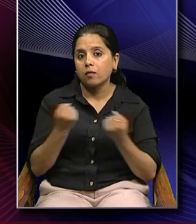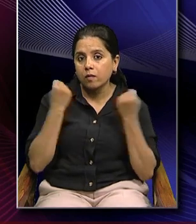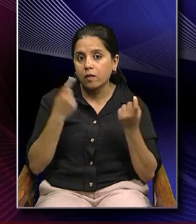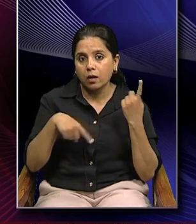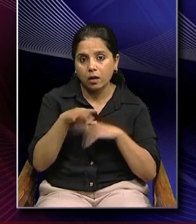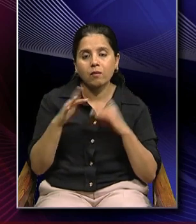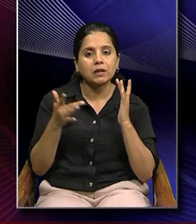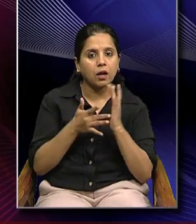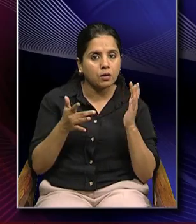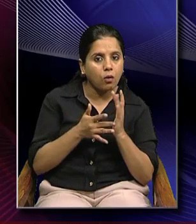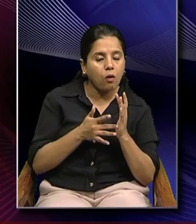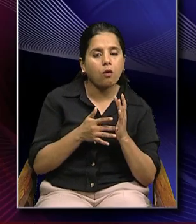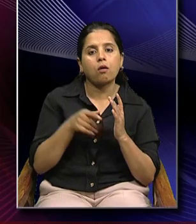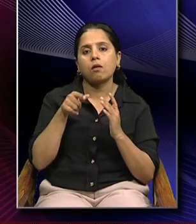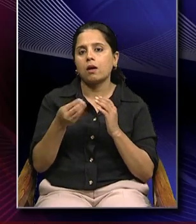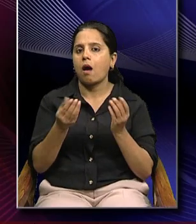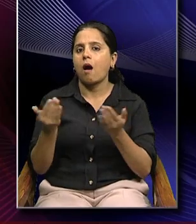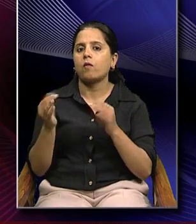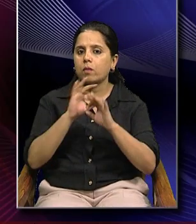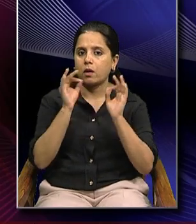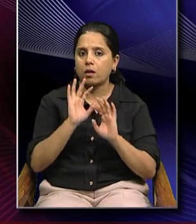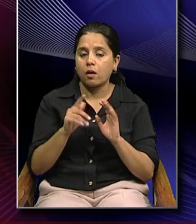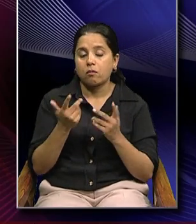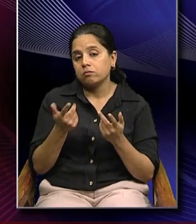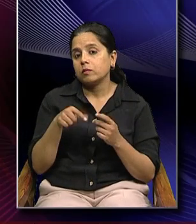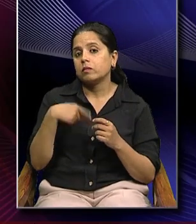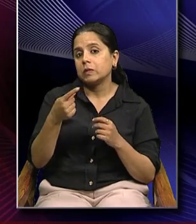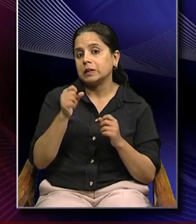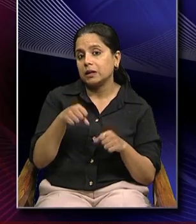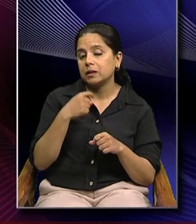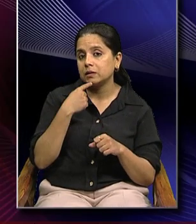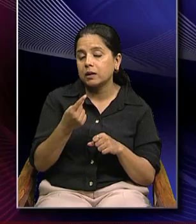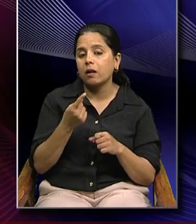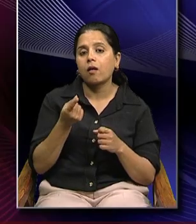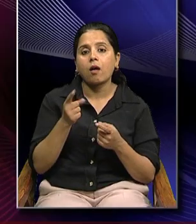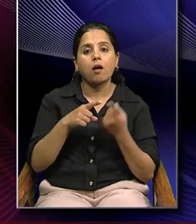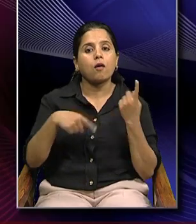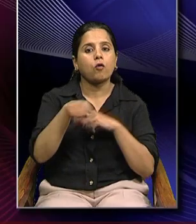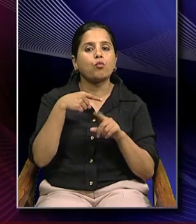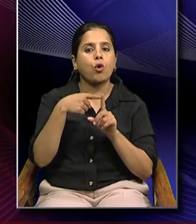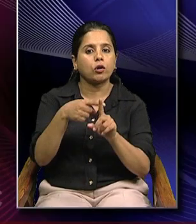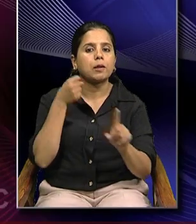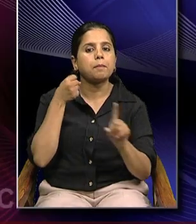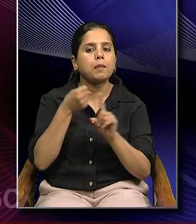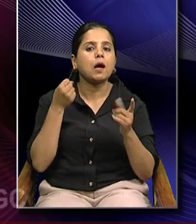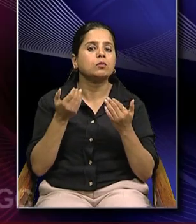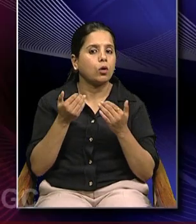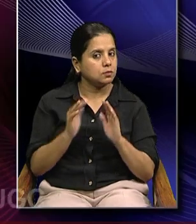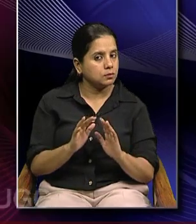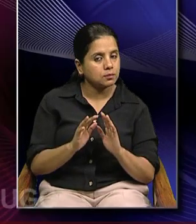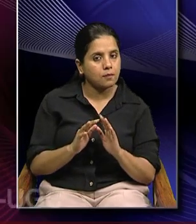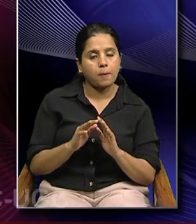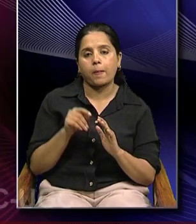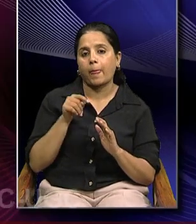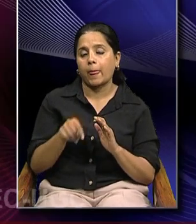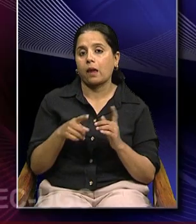help of technology which is available with us, then of course, it is going to have a positive impact on the